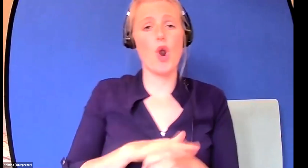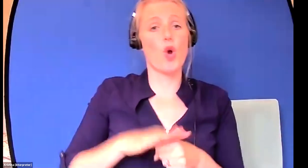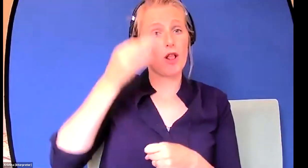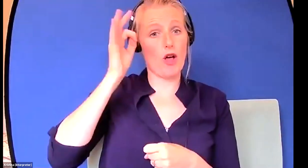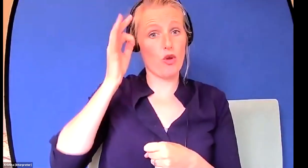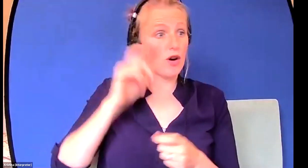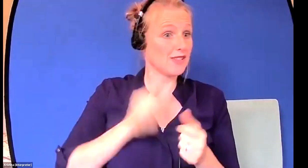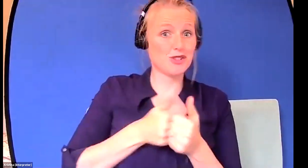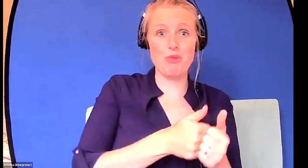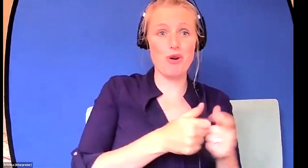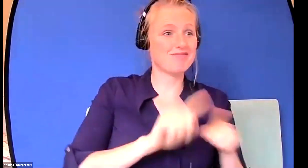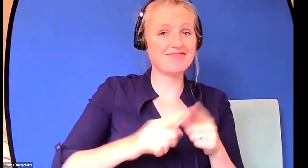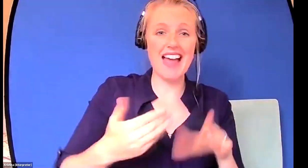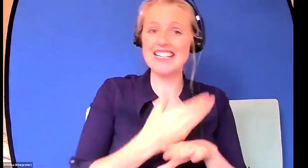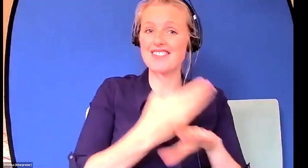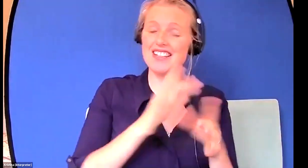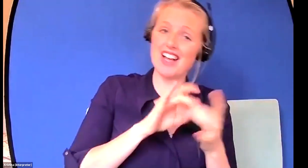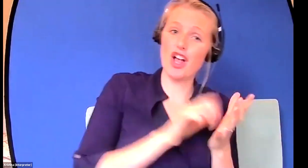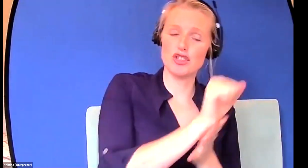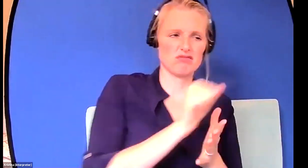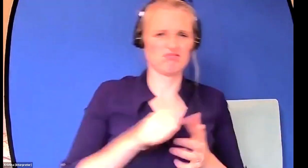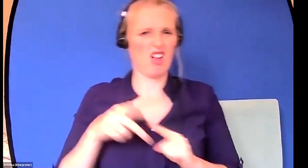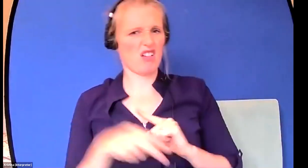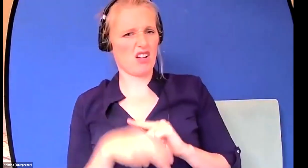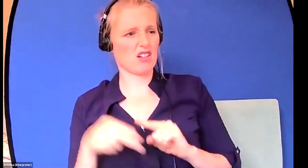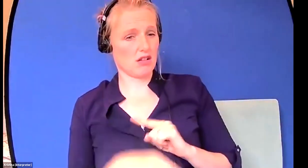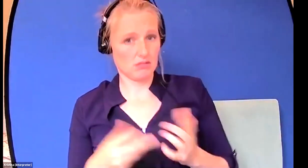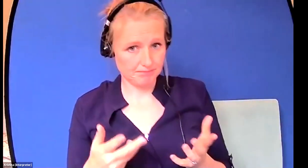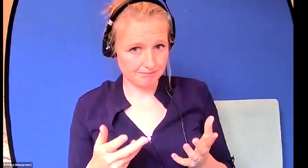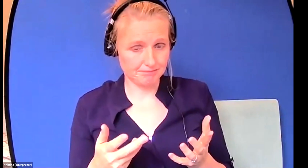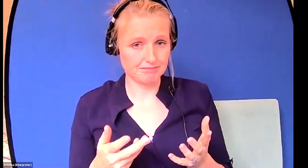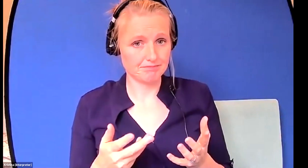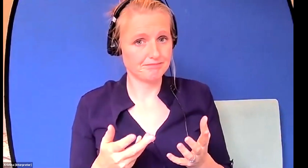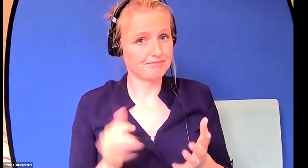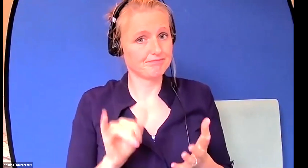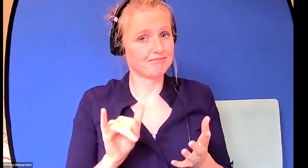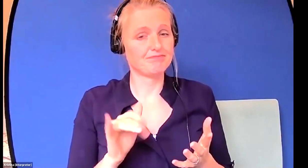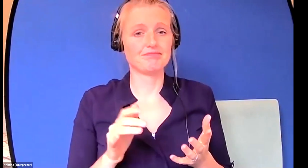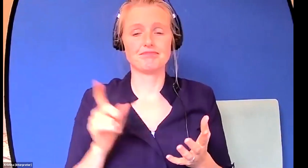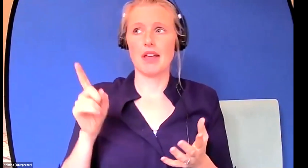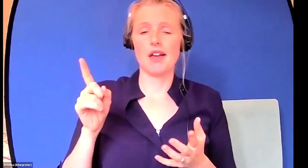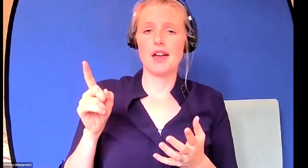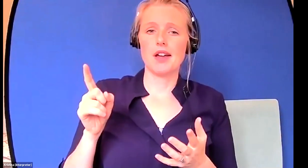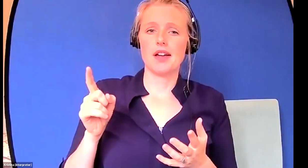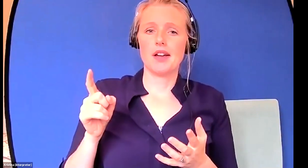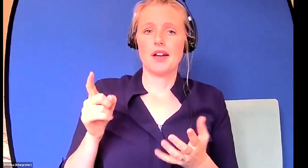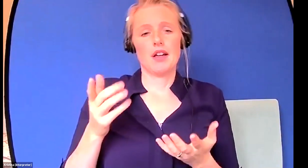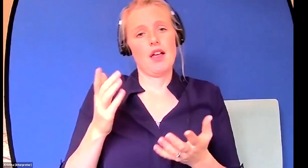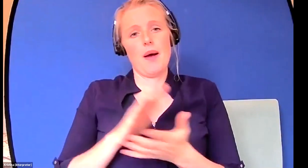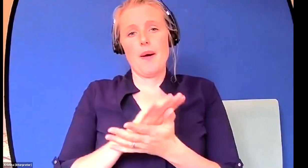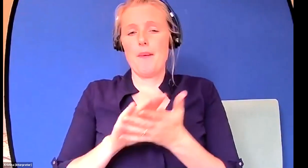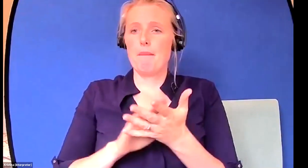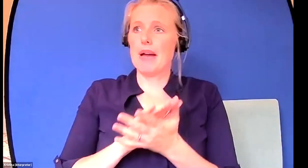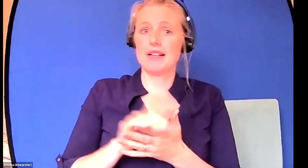to support such activities themselves. And as we've seen, kind of dragged their feet somewhat, a lot really, on the arts